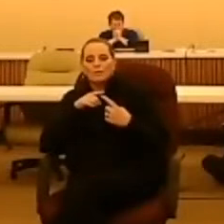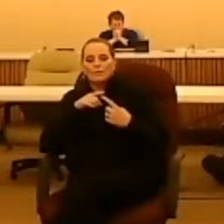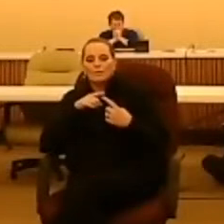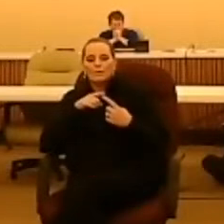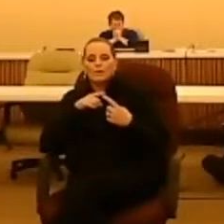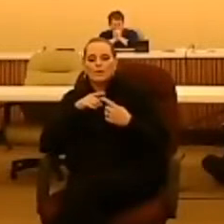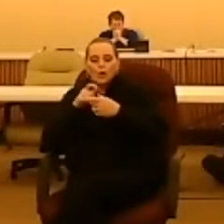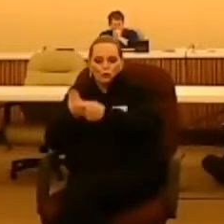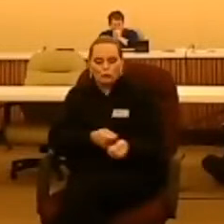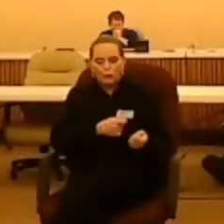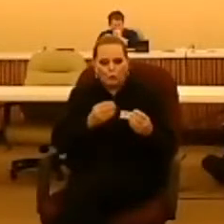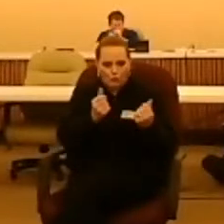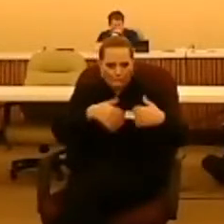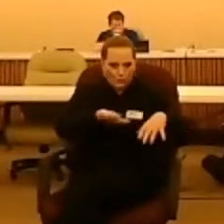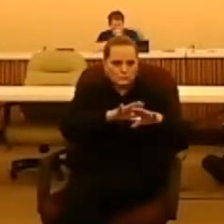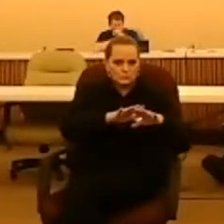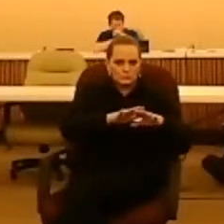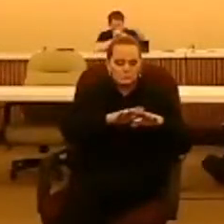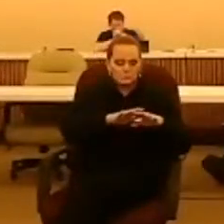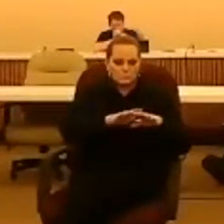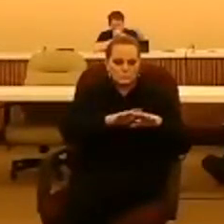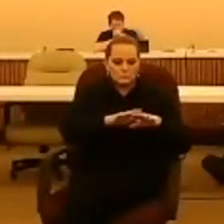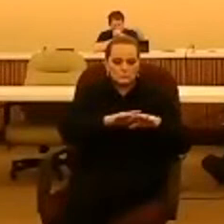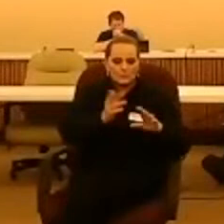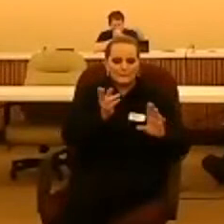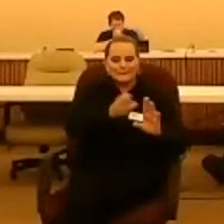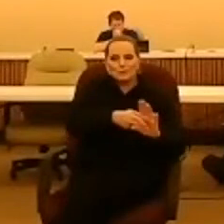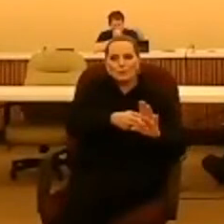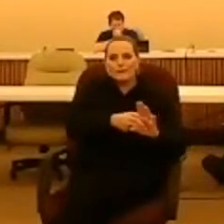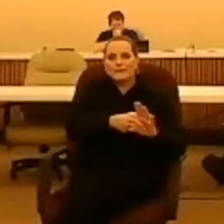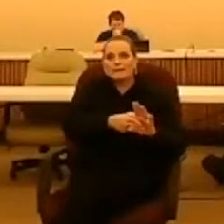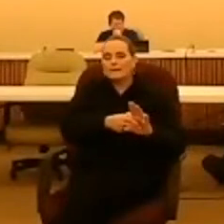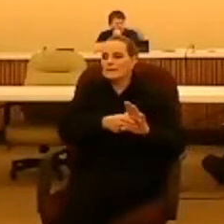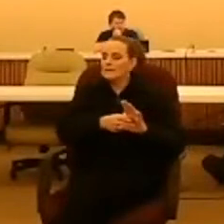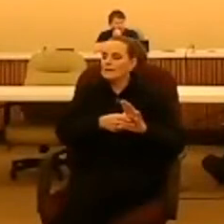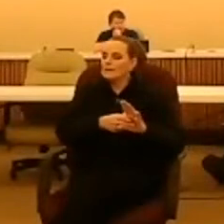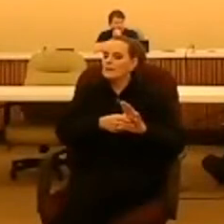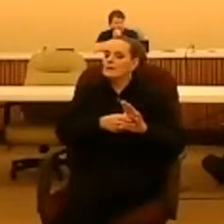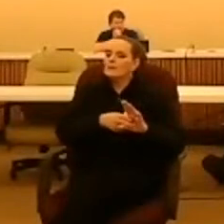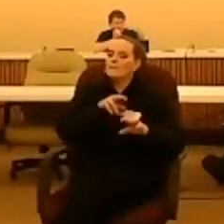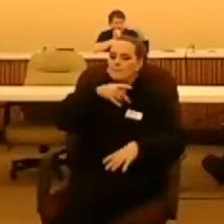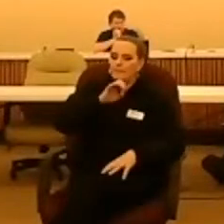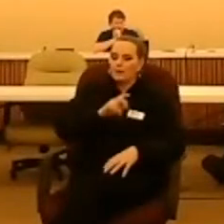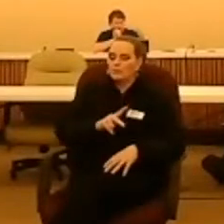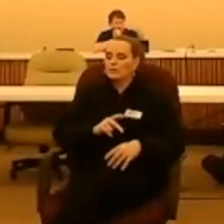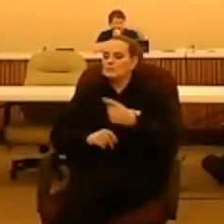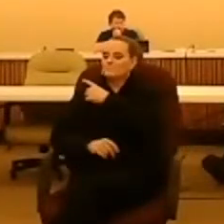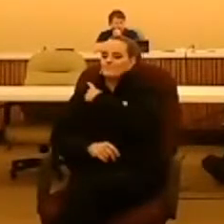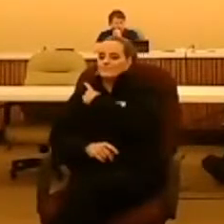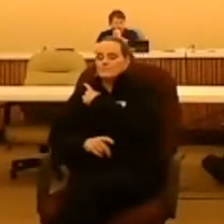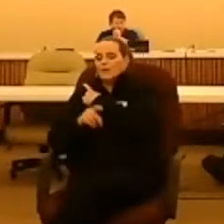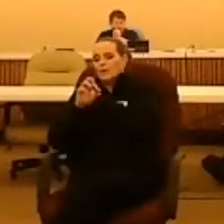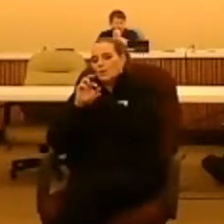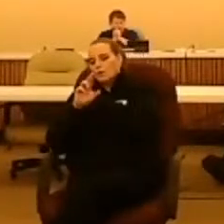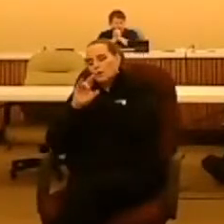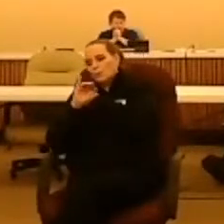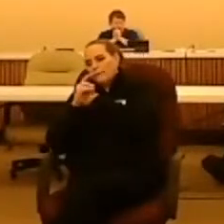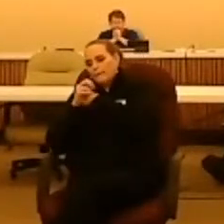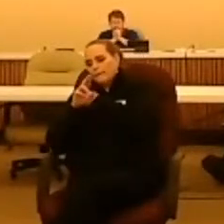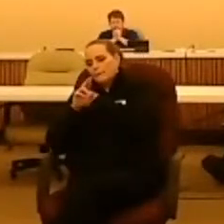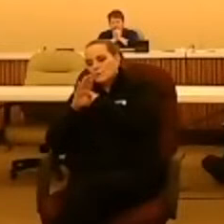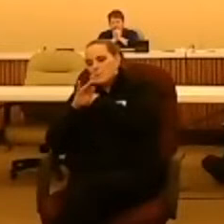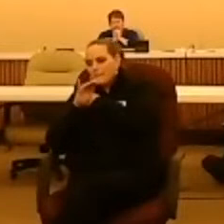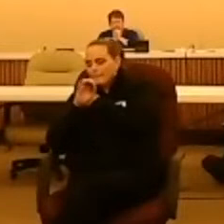course itself and the adjoining former Paper Riverbend Park. Riverbend Park would be enough for